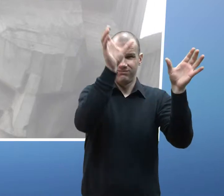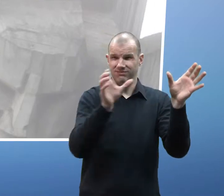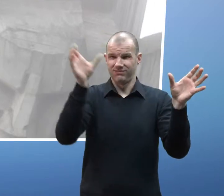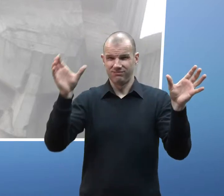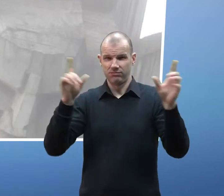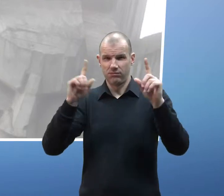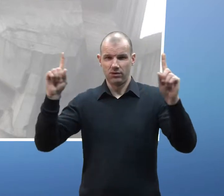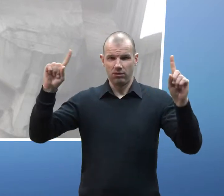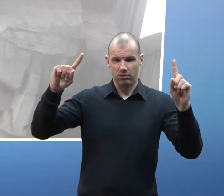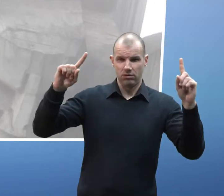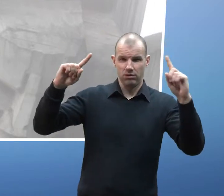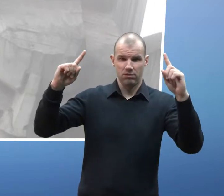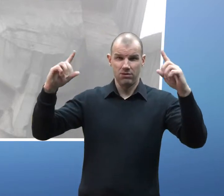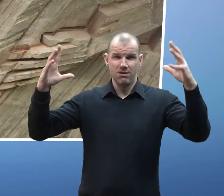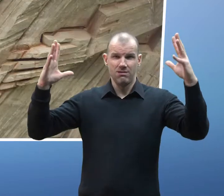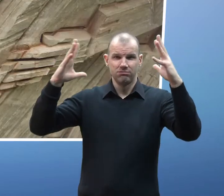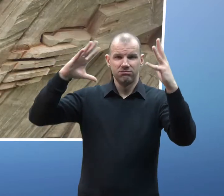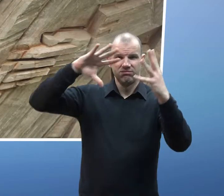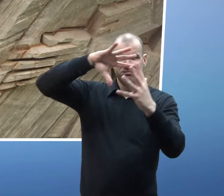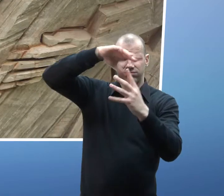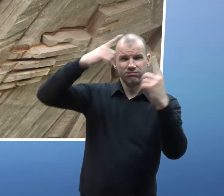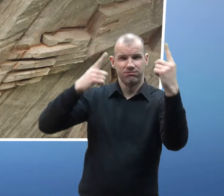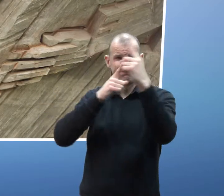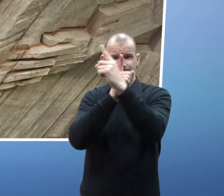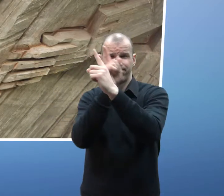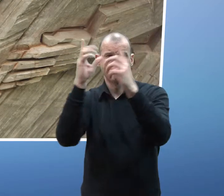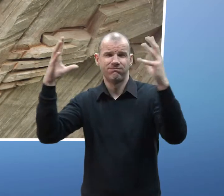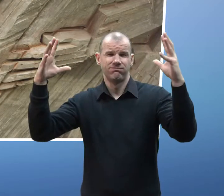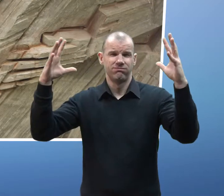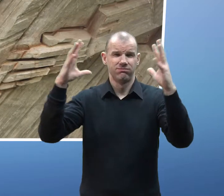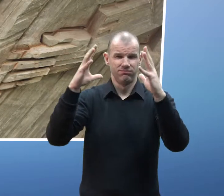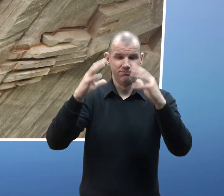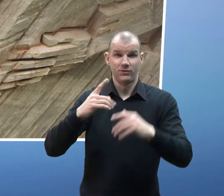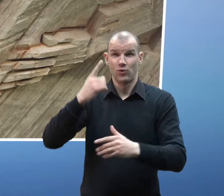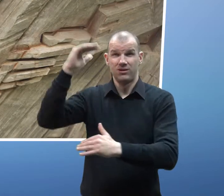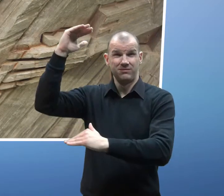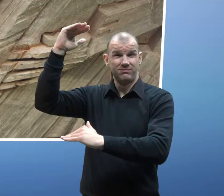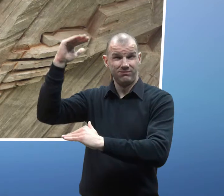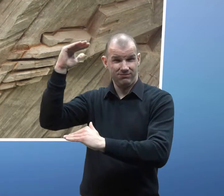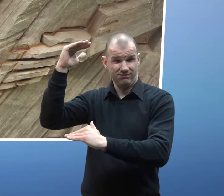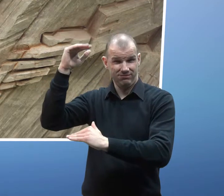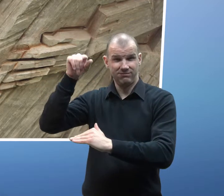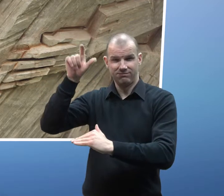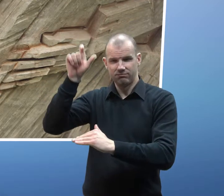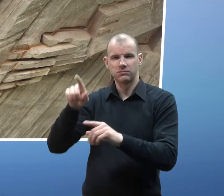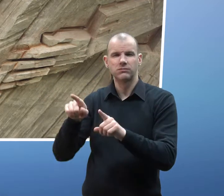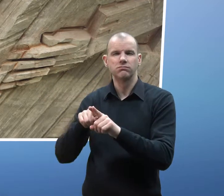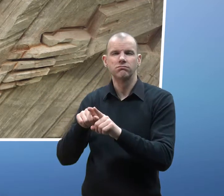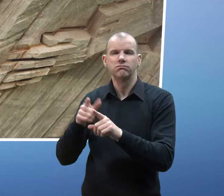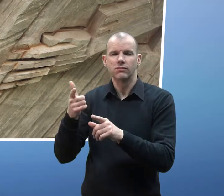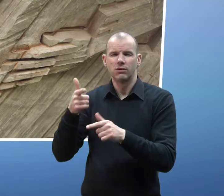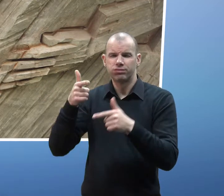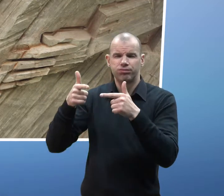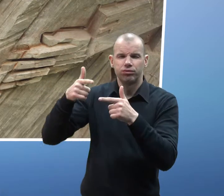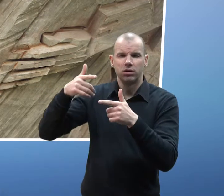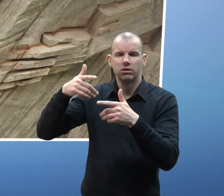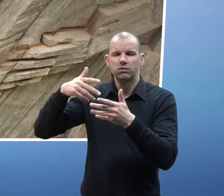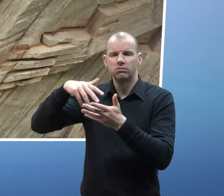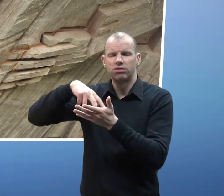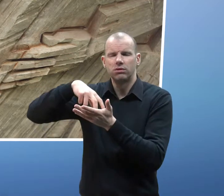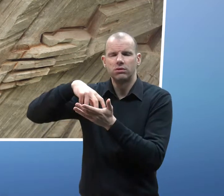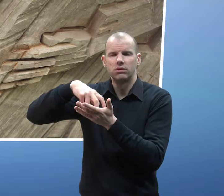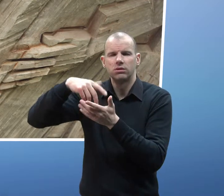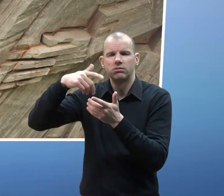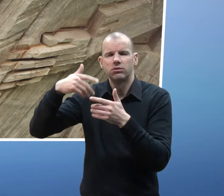falling down into the grave. In the highest sculptural group on the left, the viewer can see united